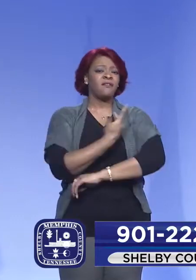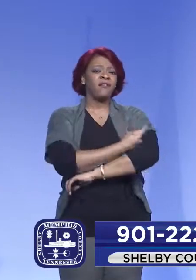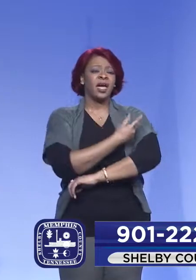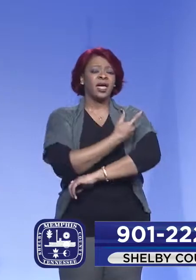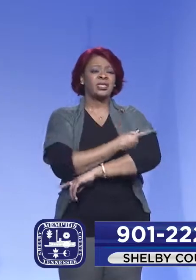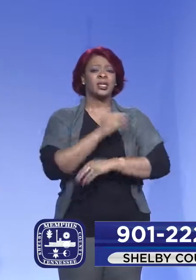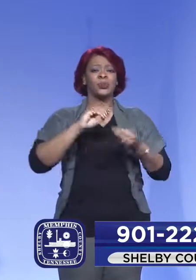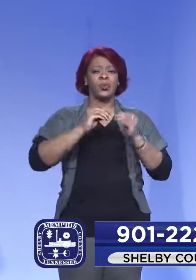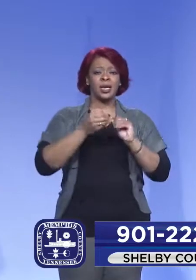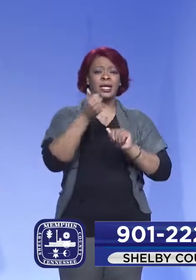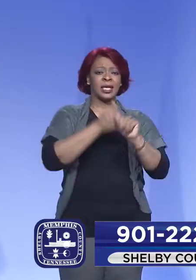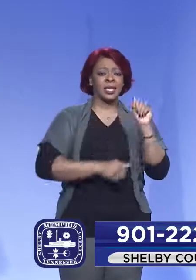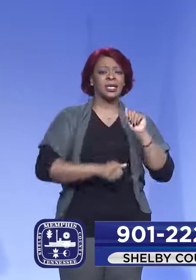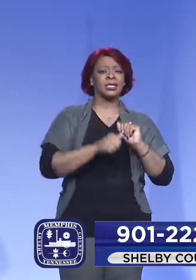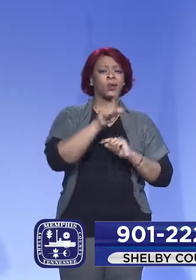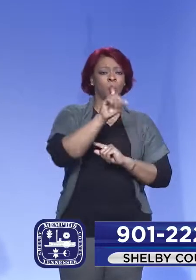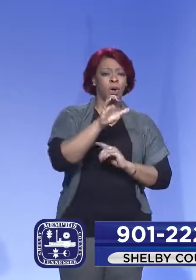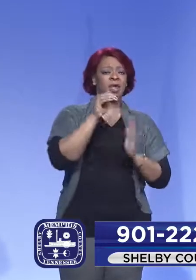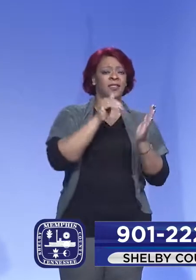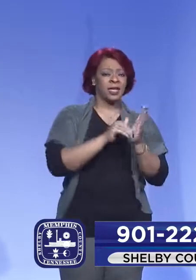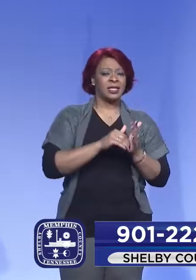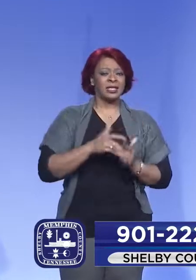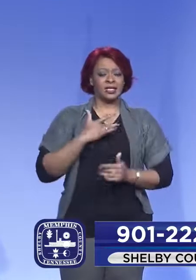vaccination rate per 100,000 is